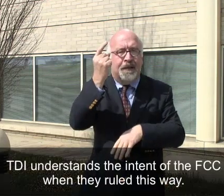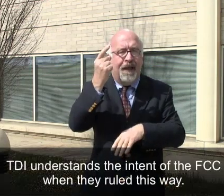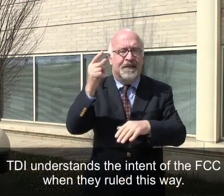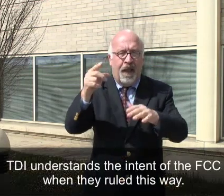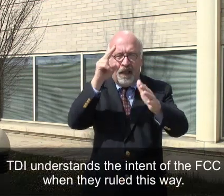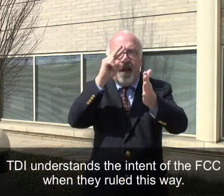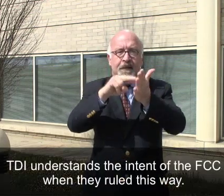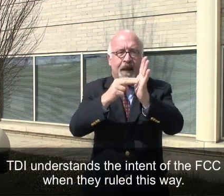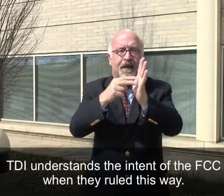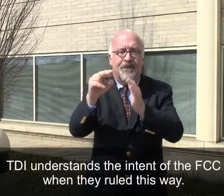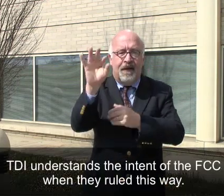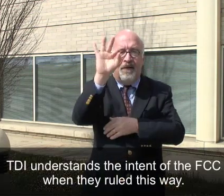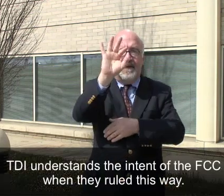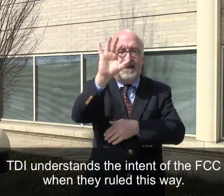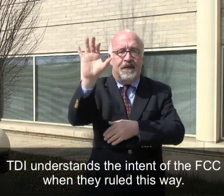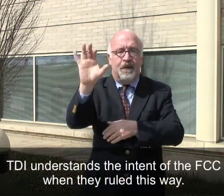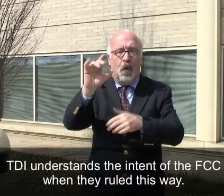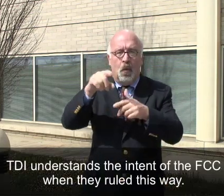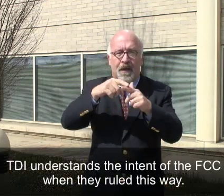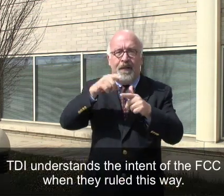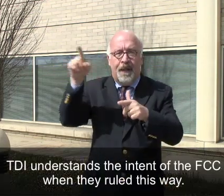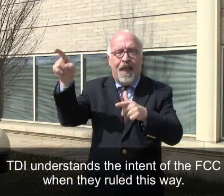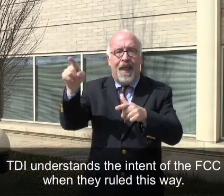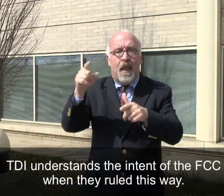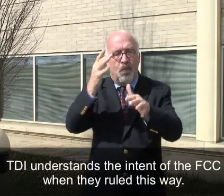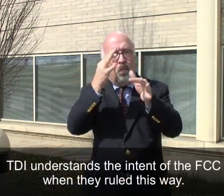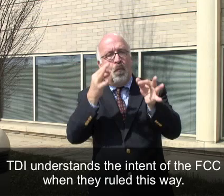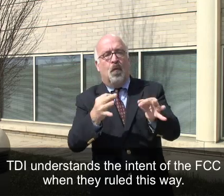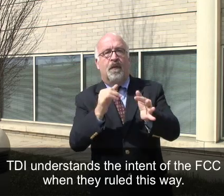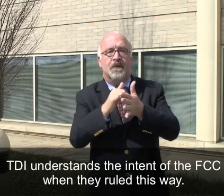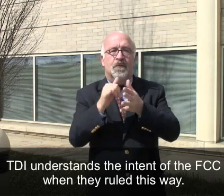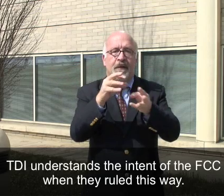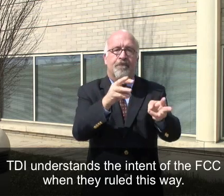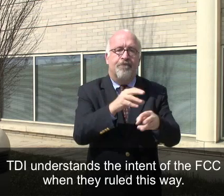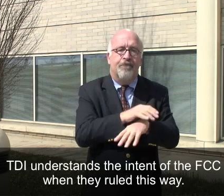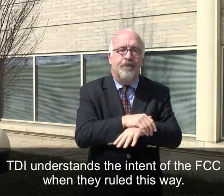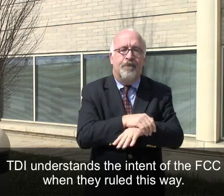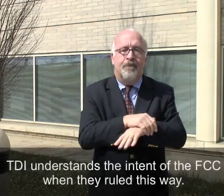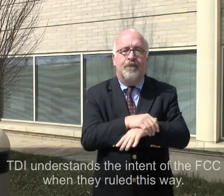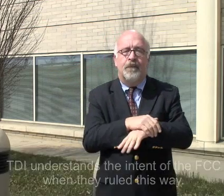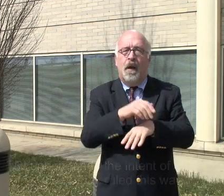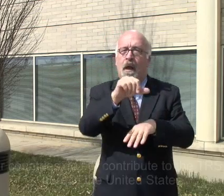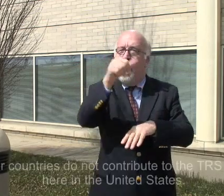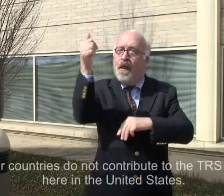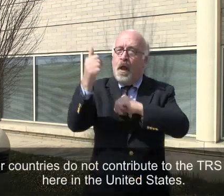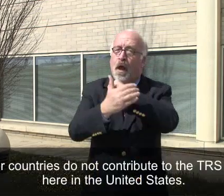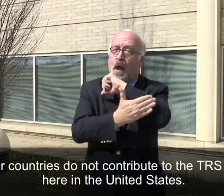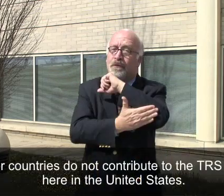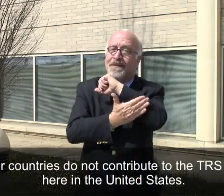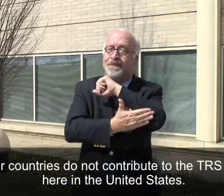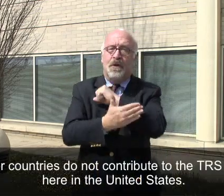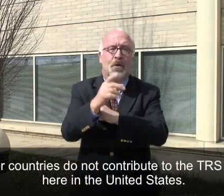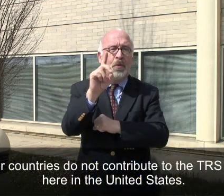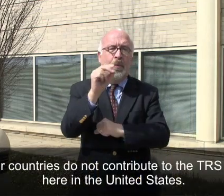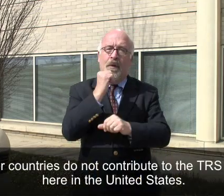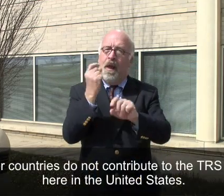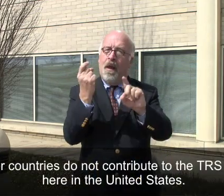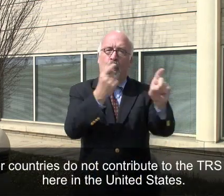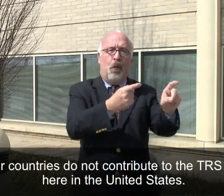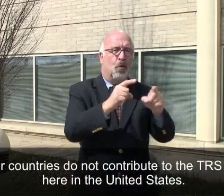TDI understands the intent of the FCC when they ruled this way. Other countries do not